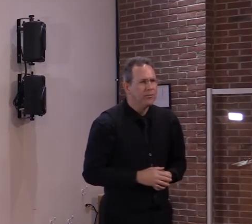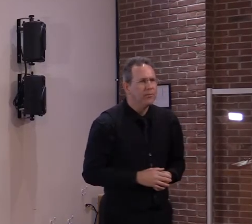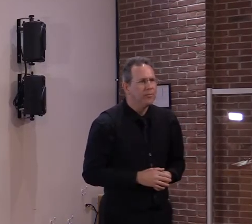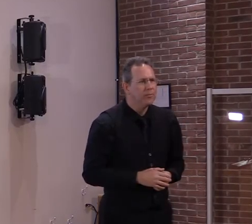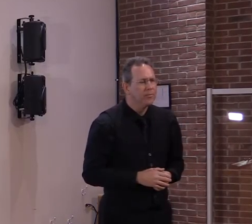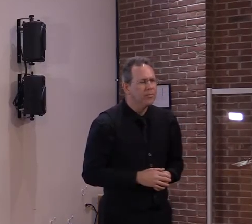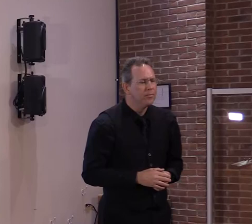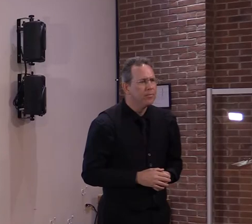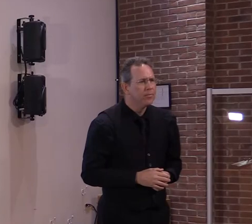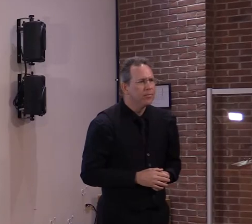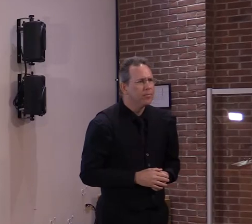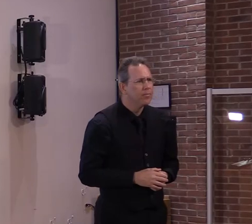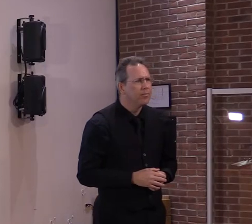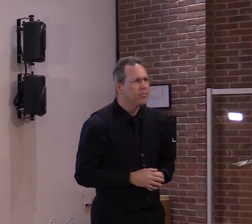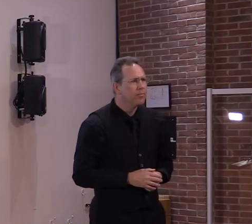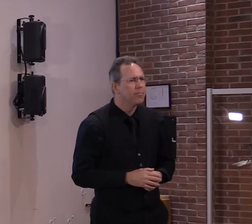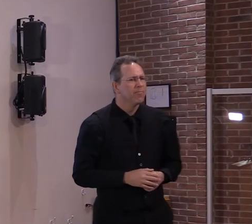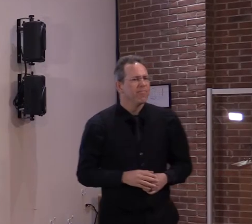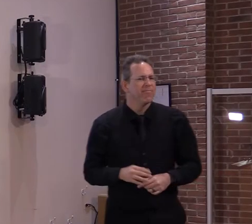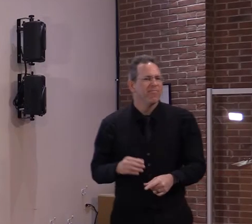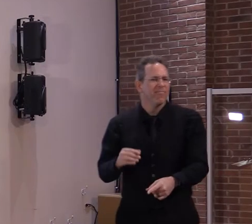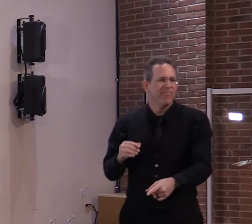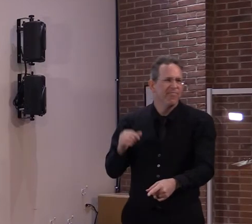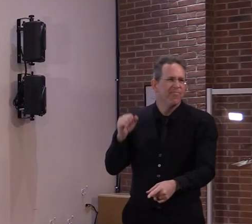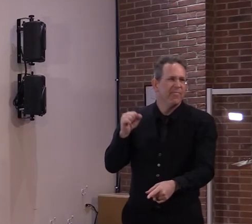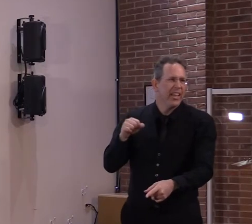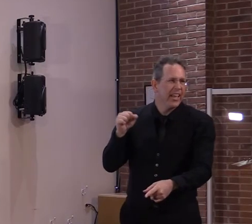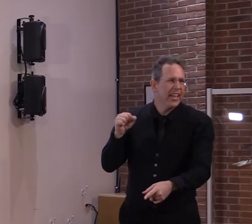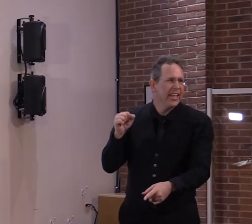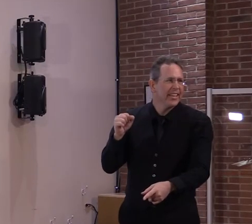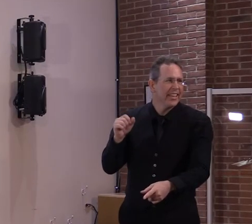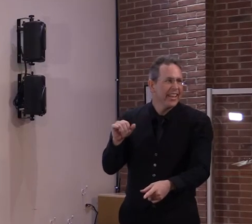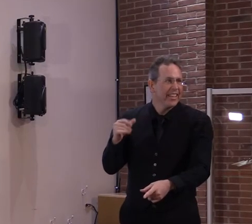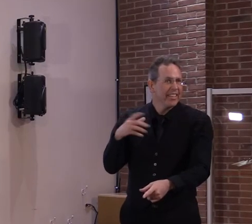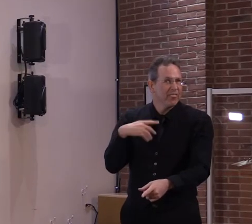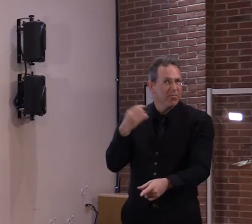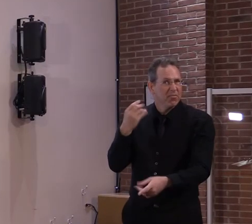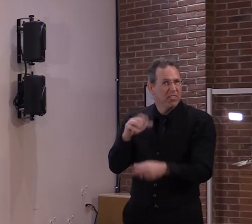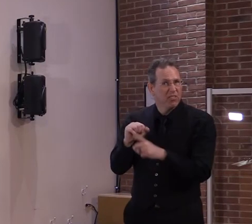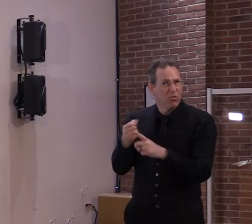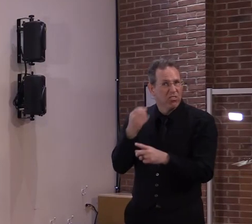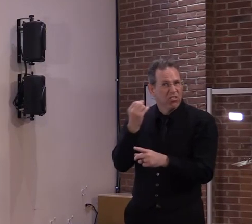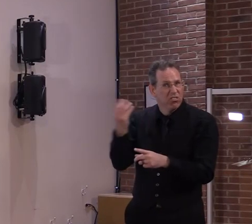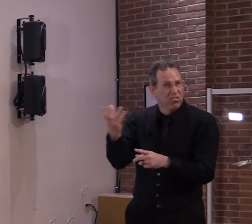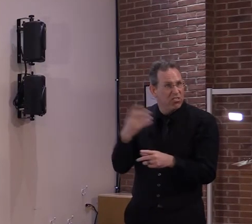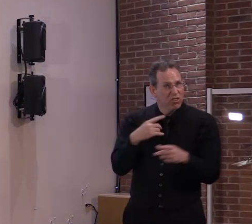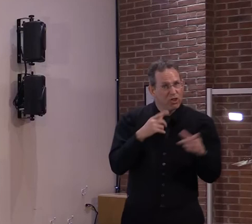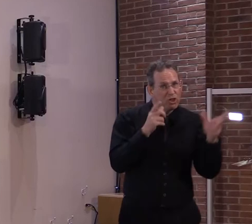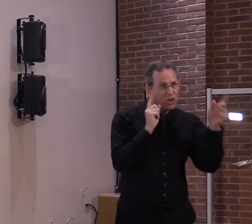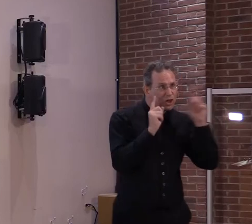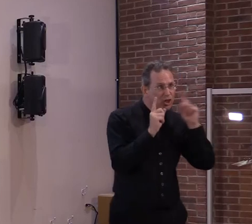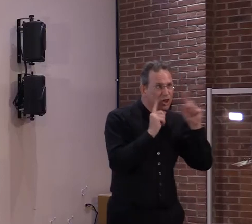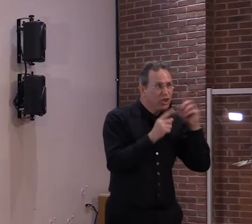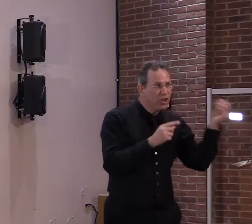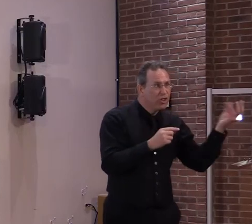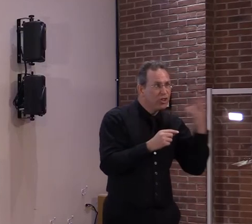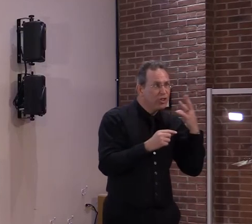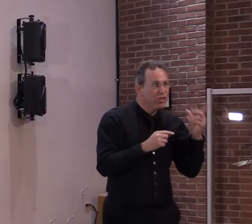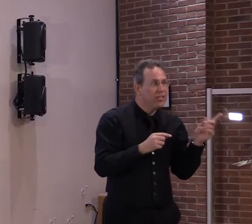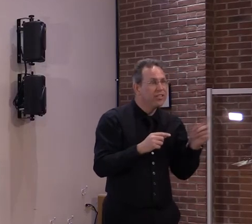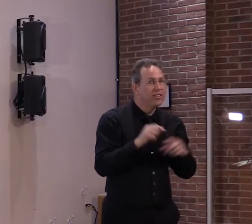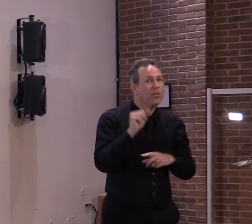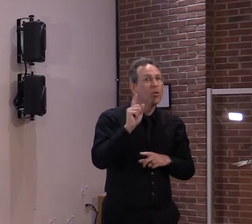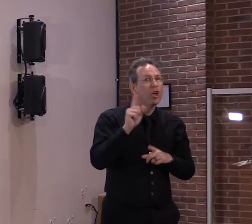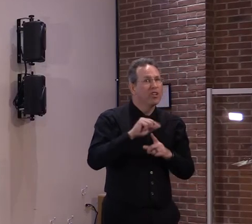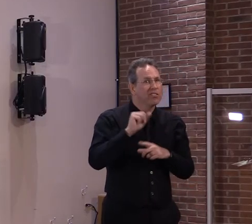Yeah, I'm told that at least the situation that I was told about happened in St. Albans, where somebody had gone to a